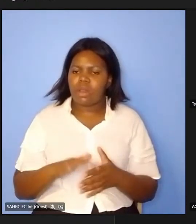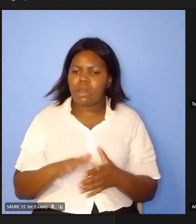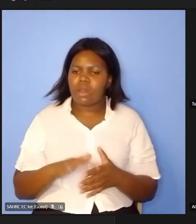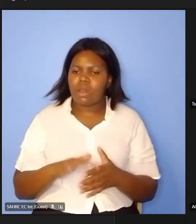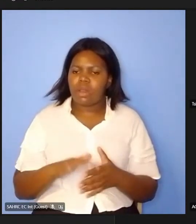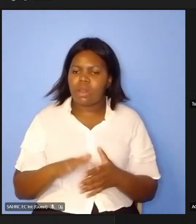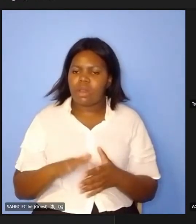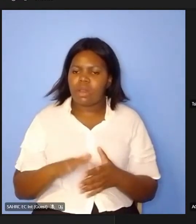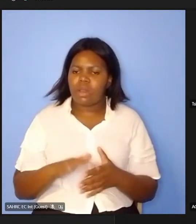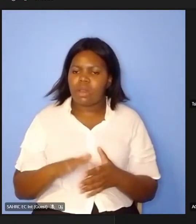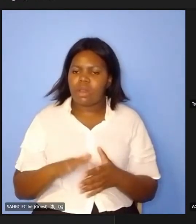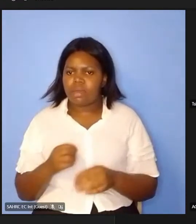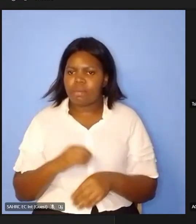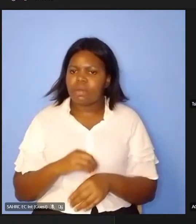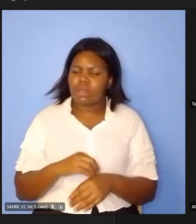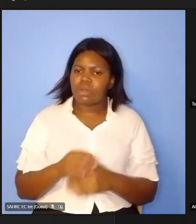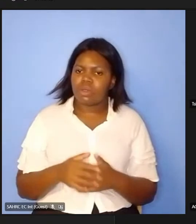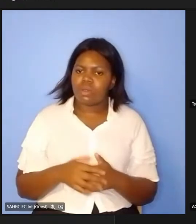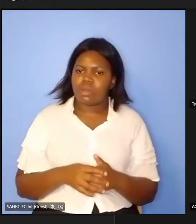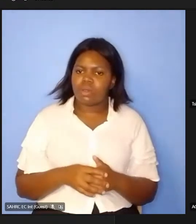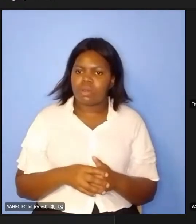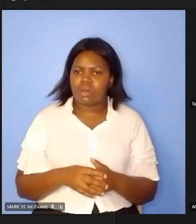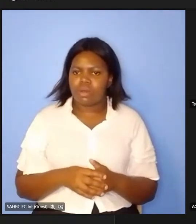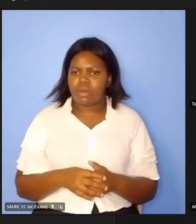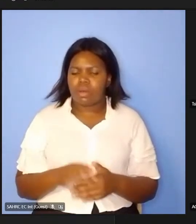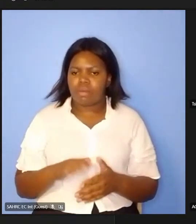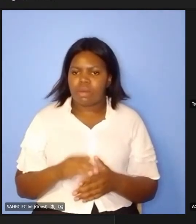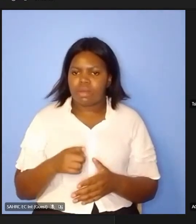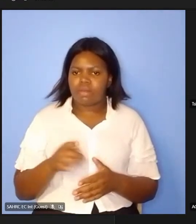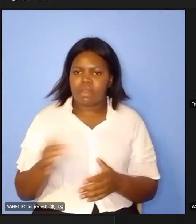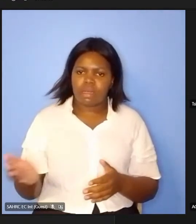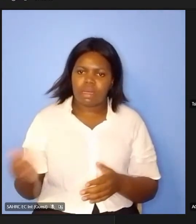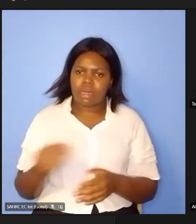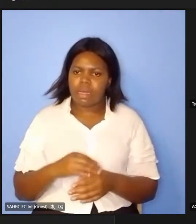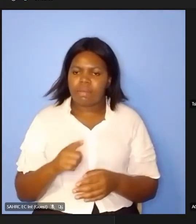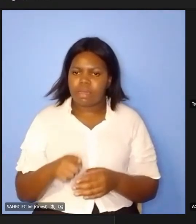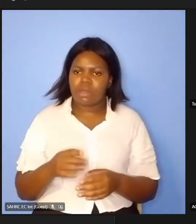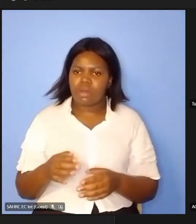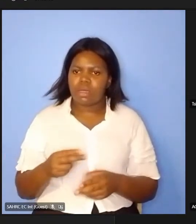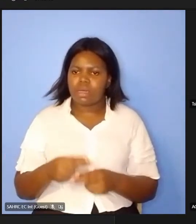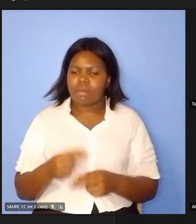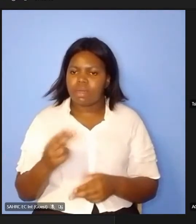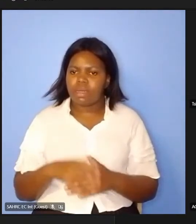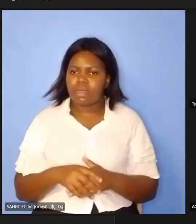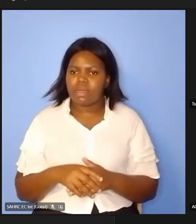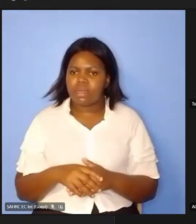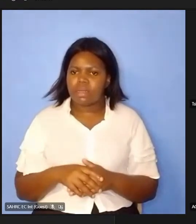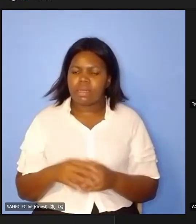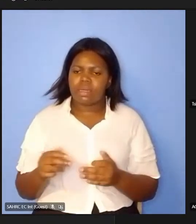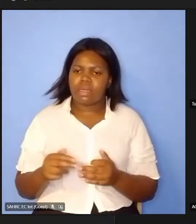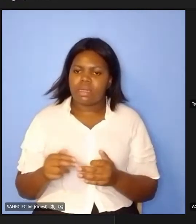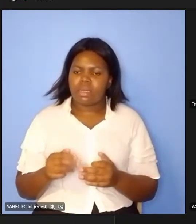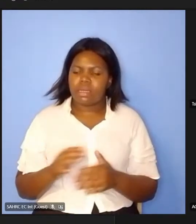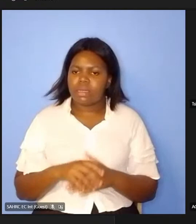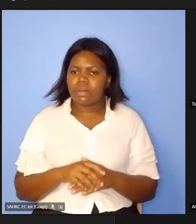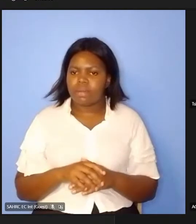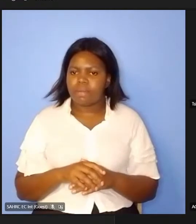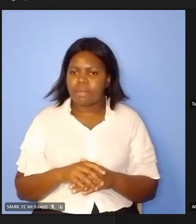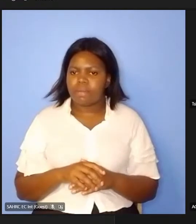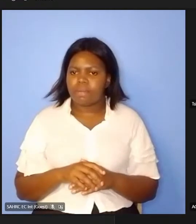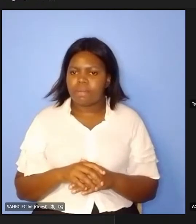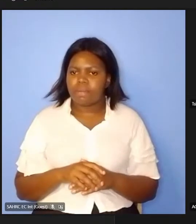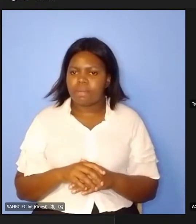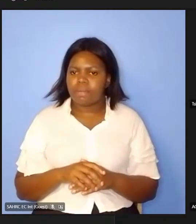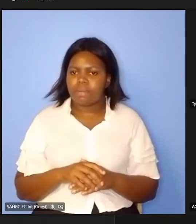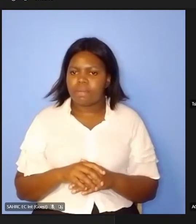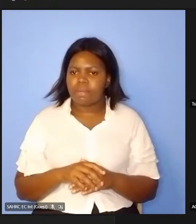side issues should come to an abrupt end. The third point I want to make, and maybe have